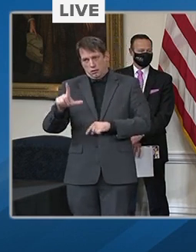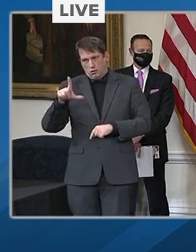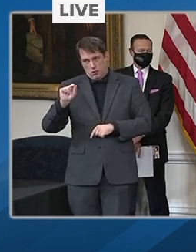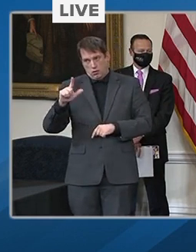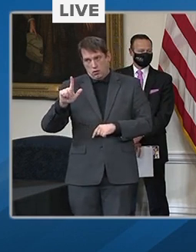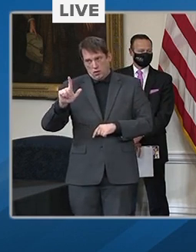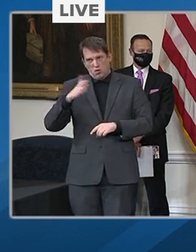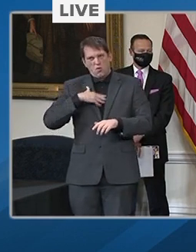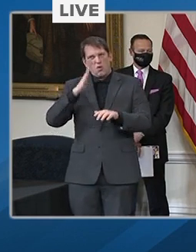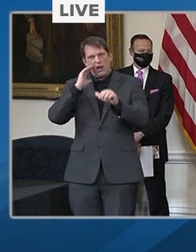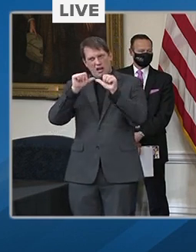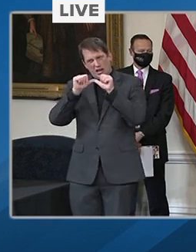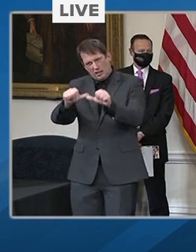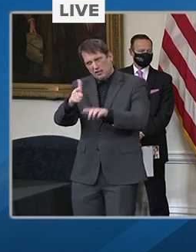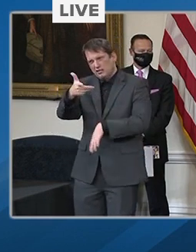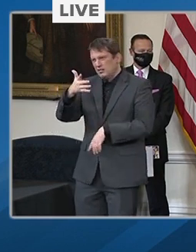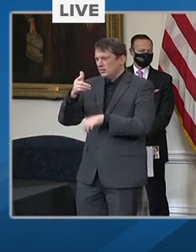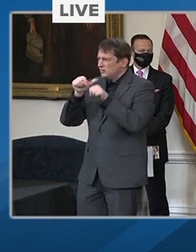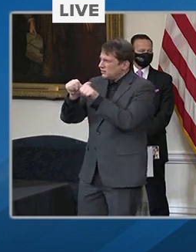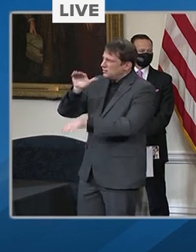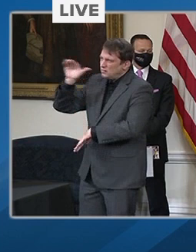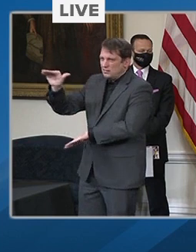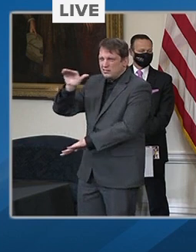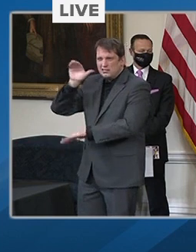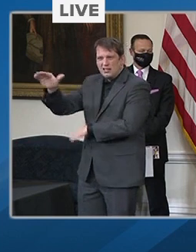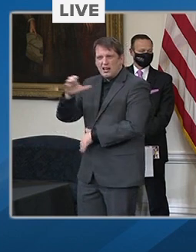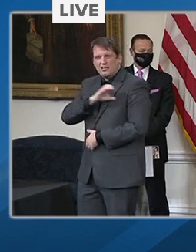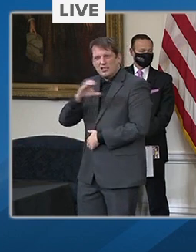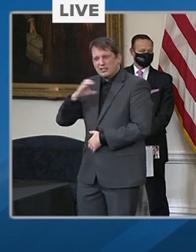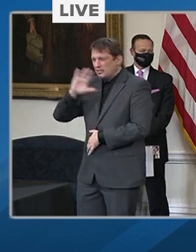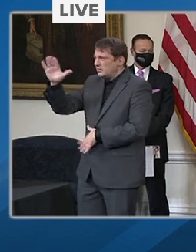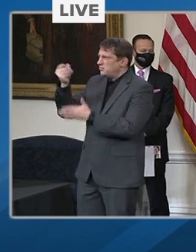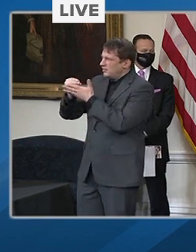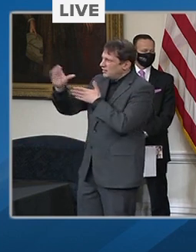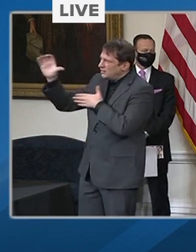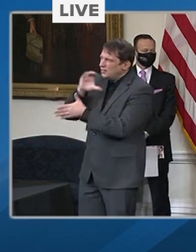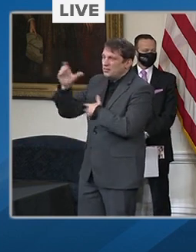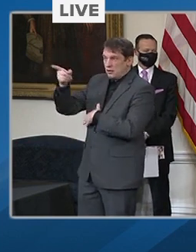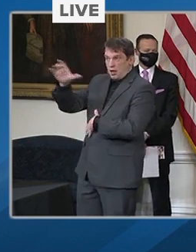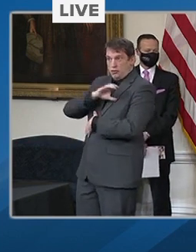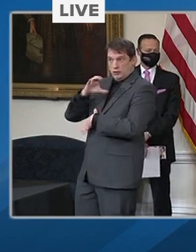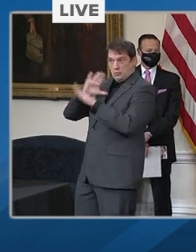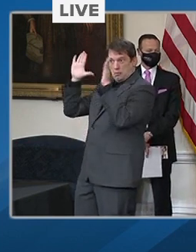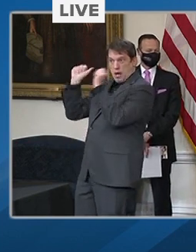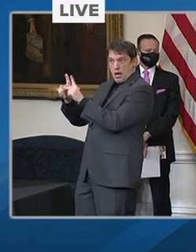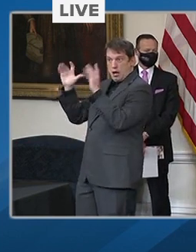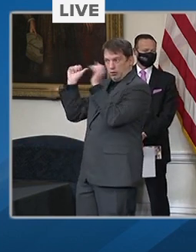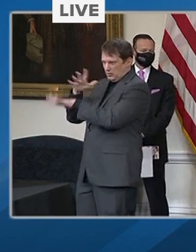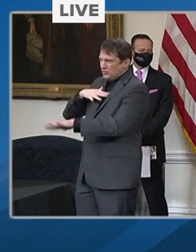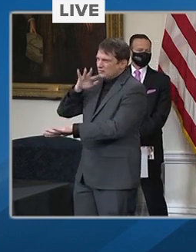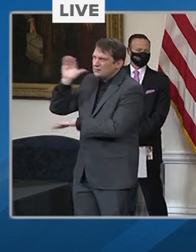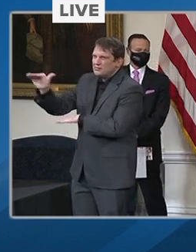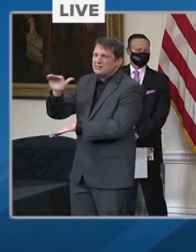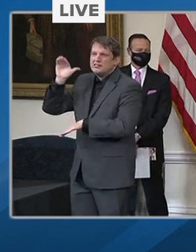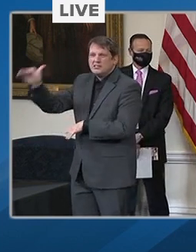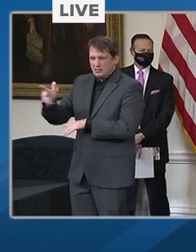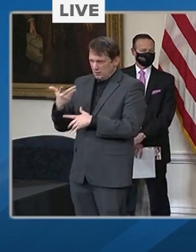in January and deliver a full relief package which the people of Maryland and the nation desperately